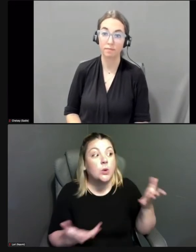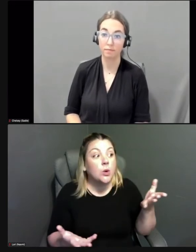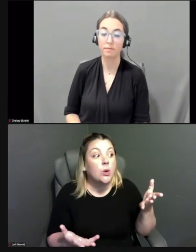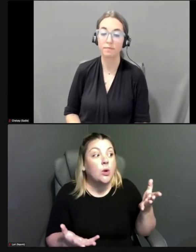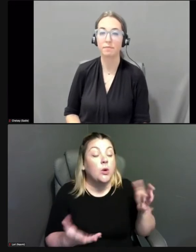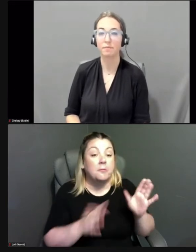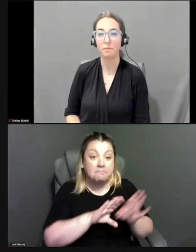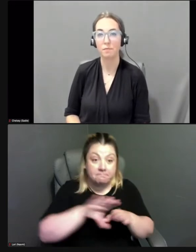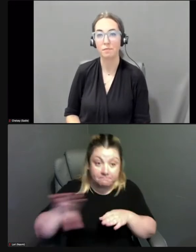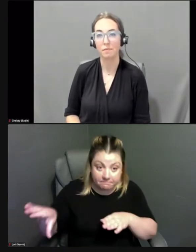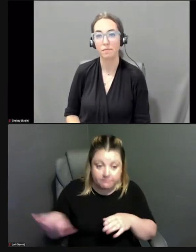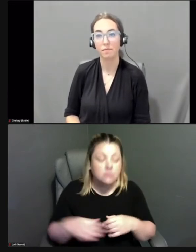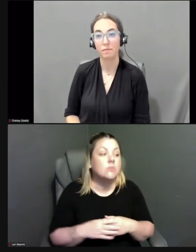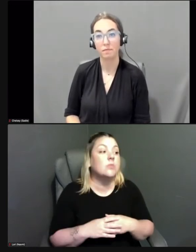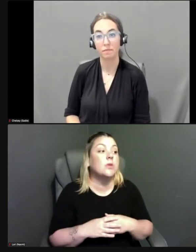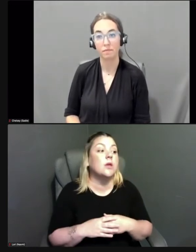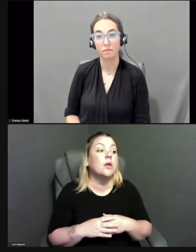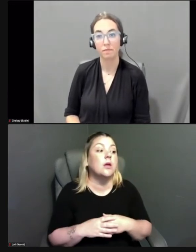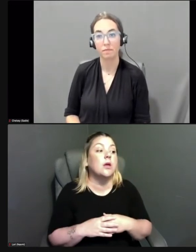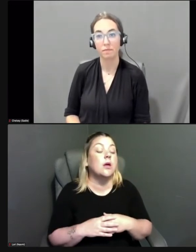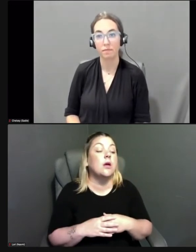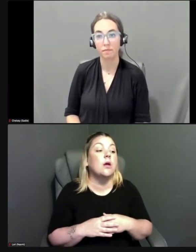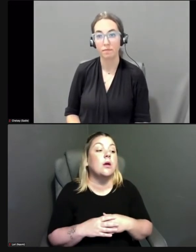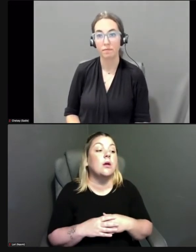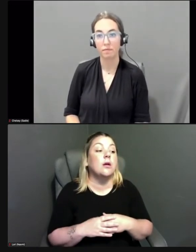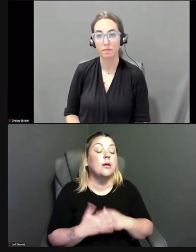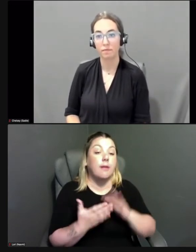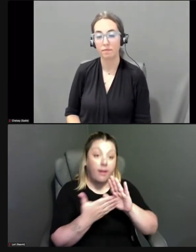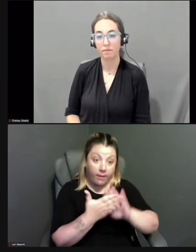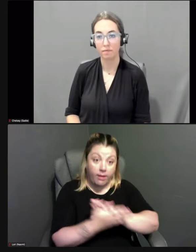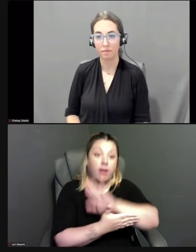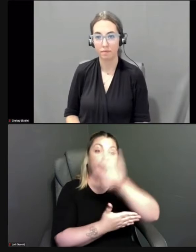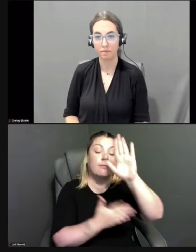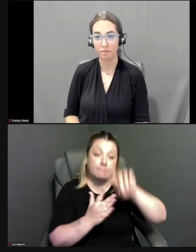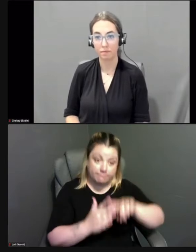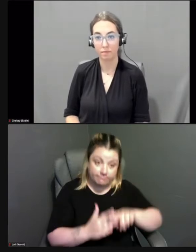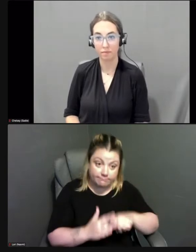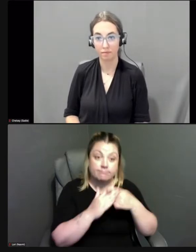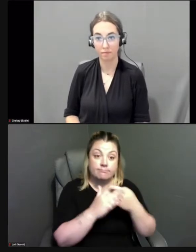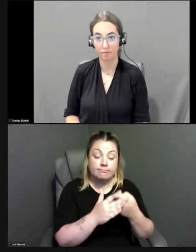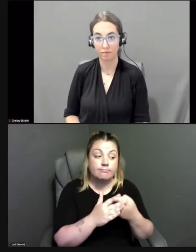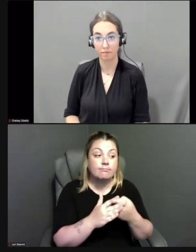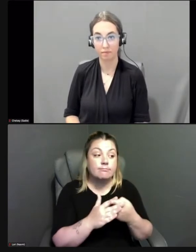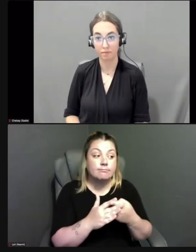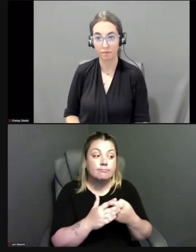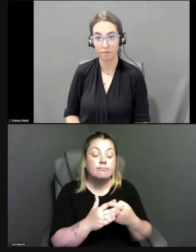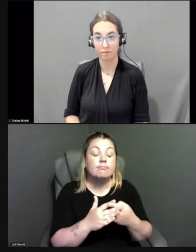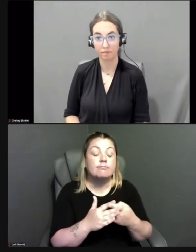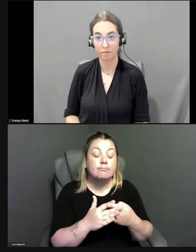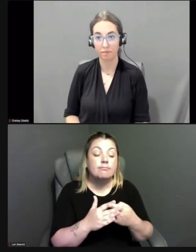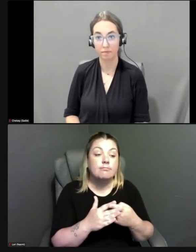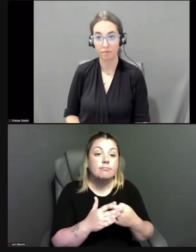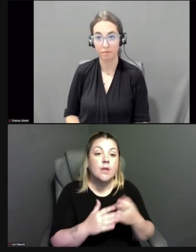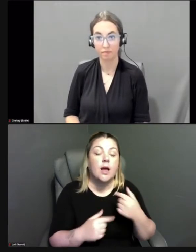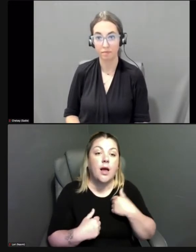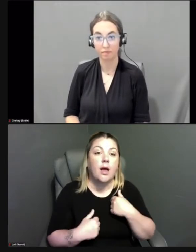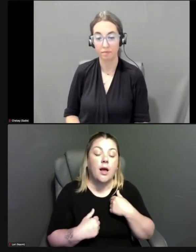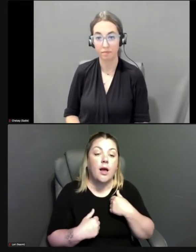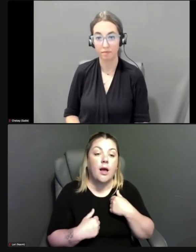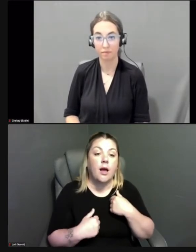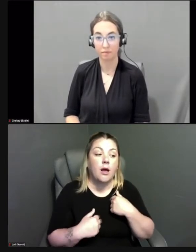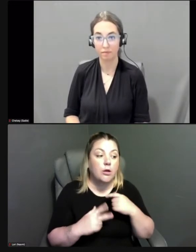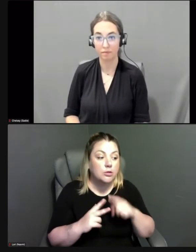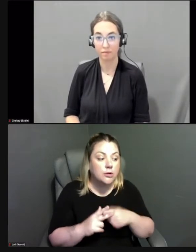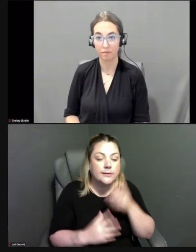to college, I started, like, really struggling pretty seriously with, like, anxiety and